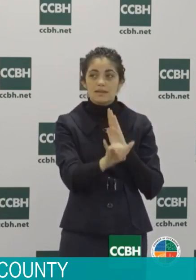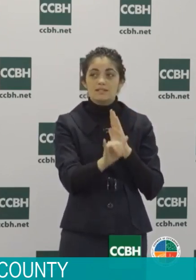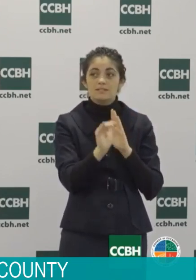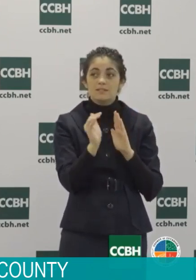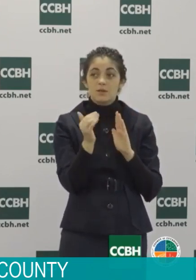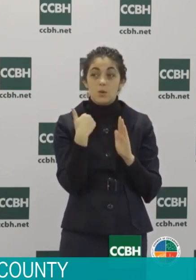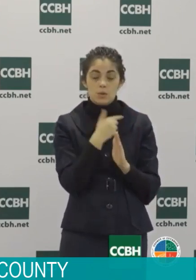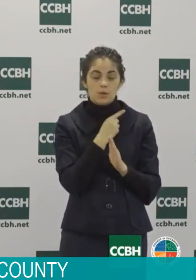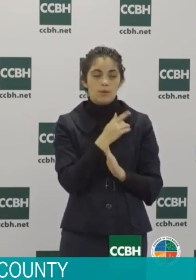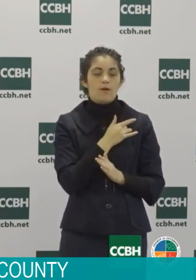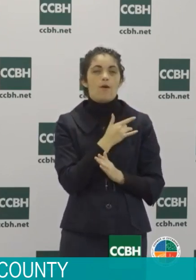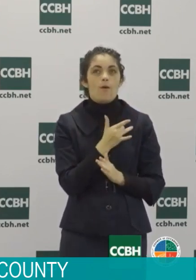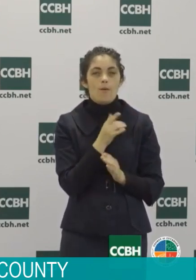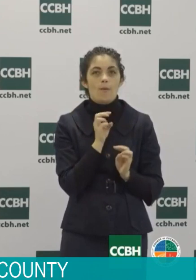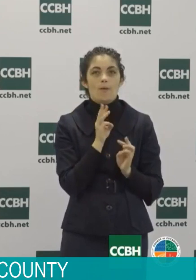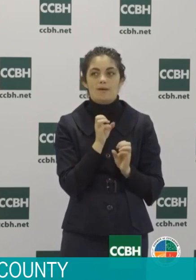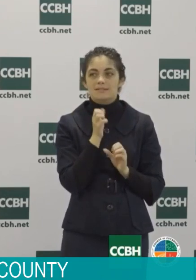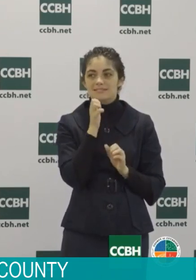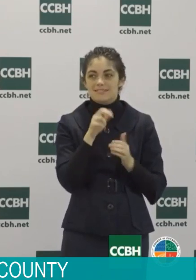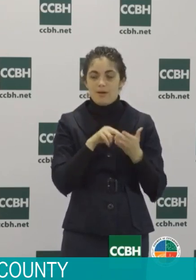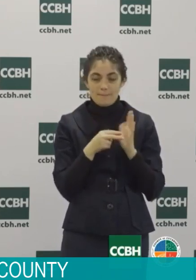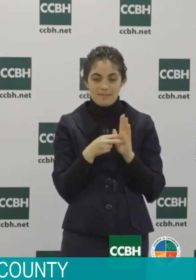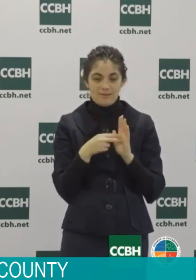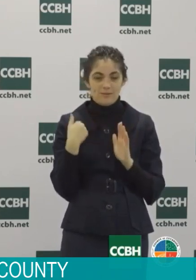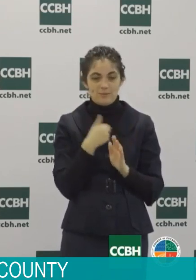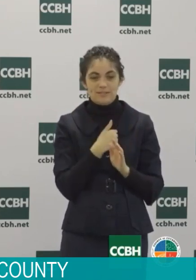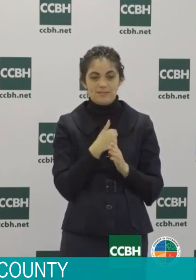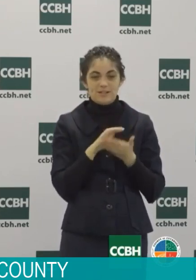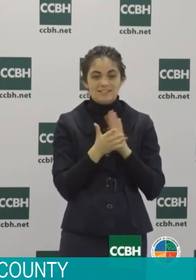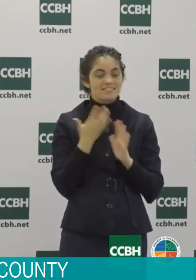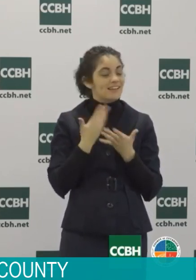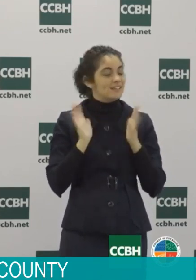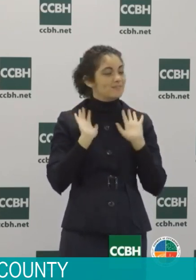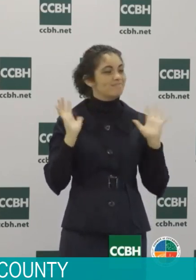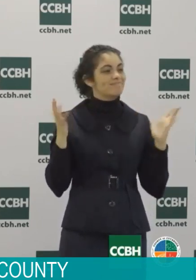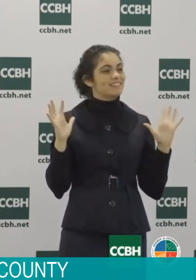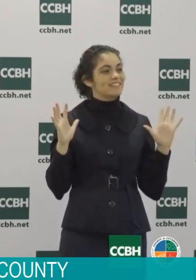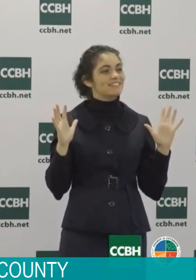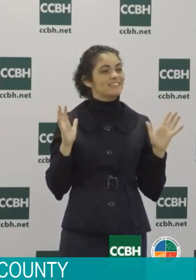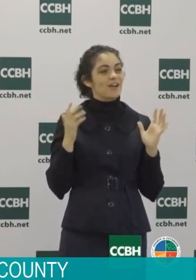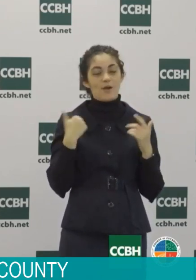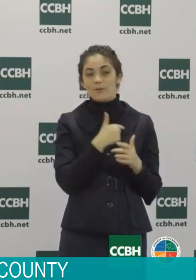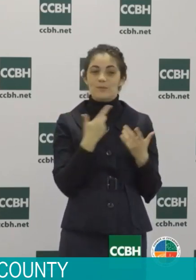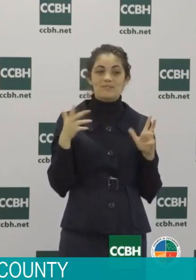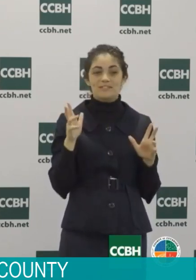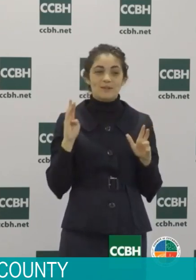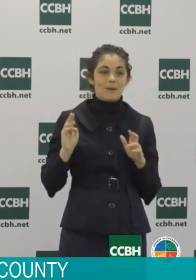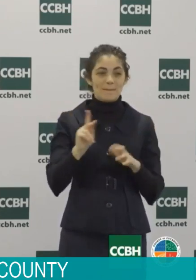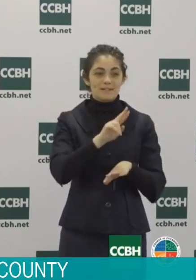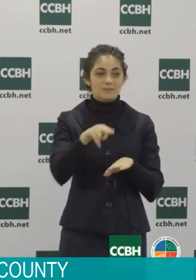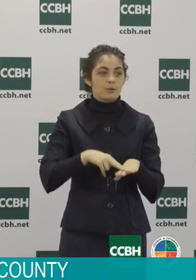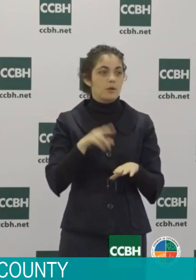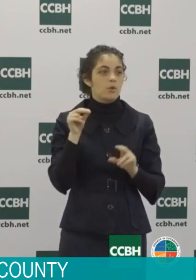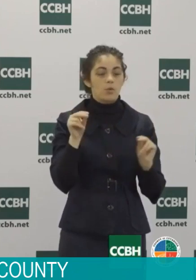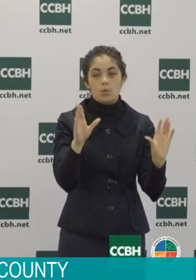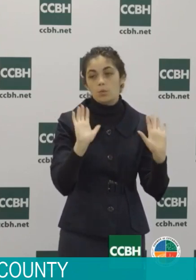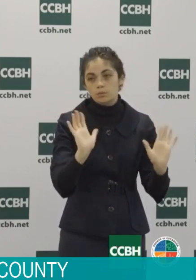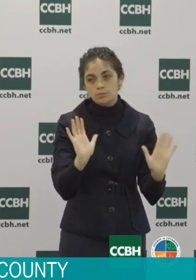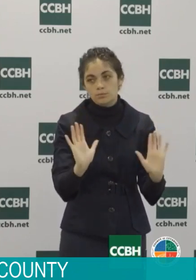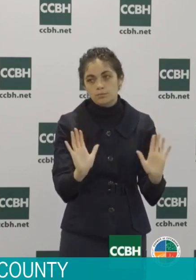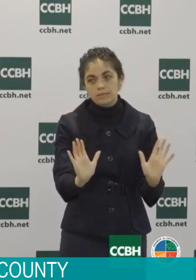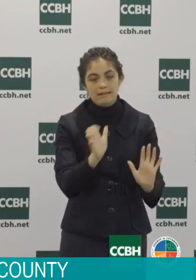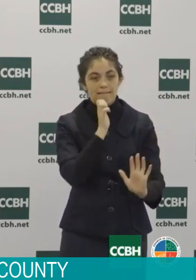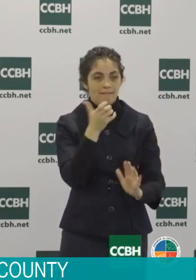we are heartened by that. But it does not mean we should pack up and dust our hands off and say we've completed the